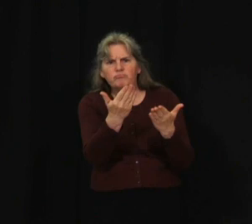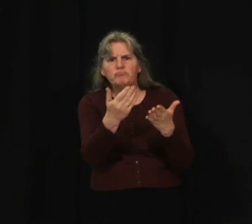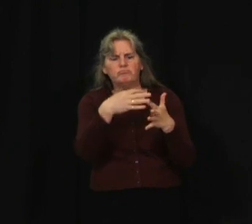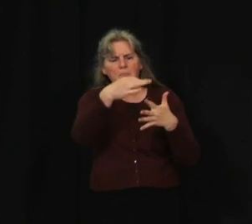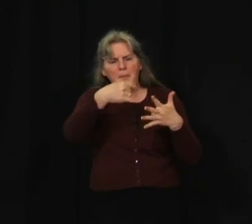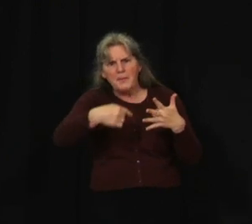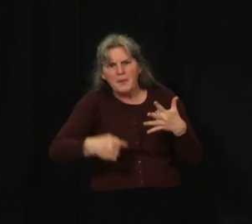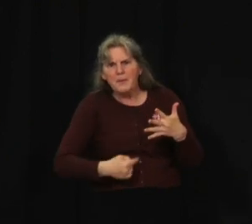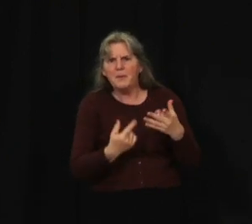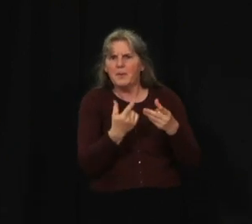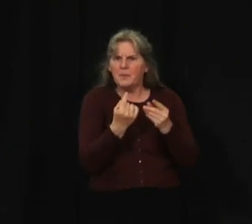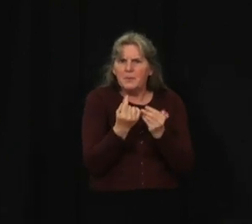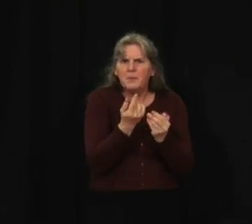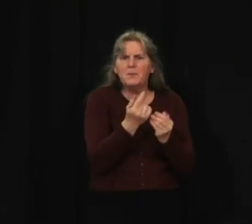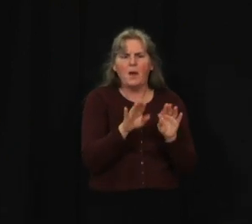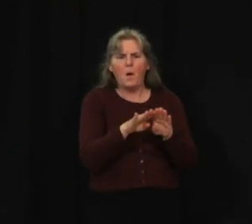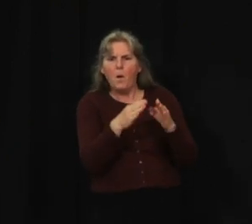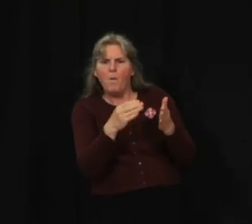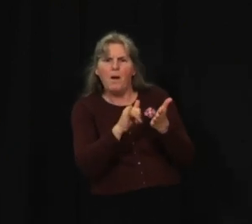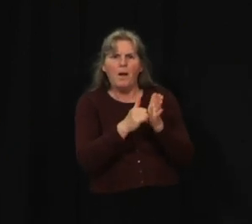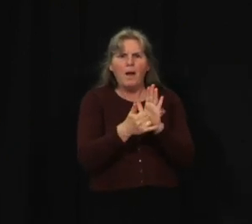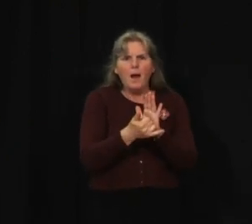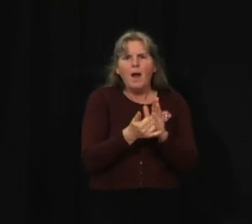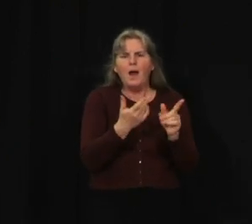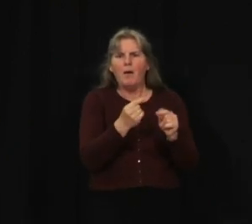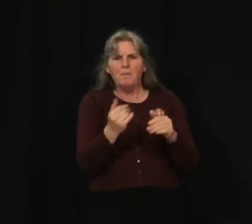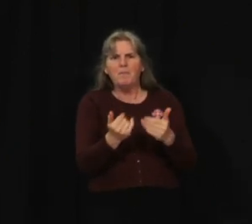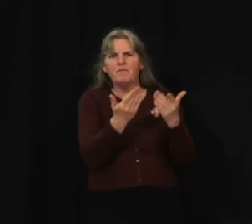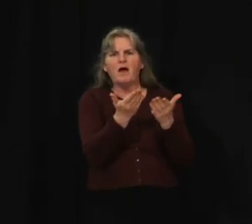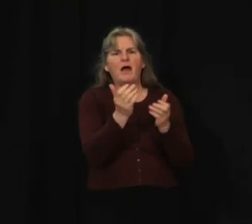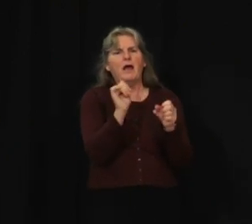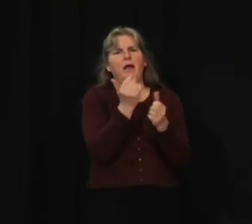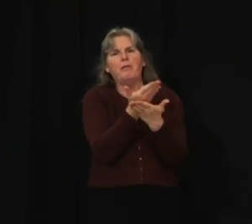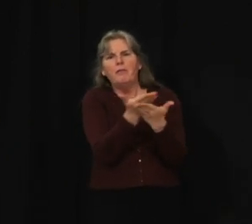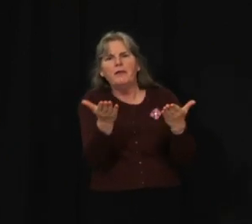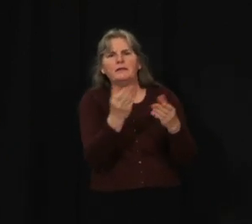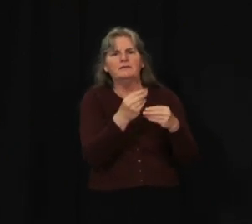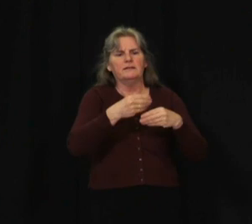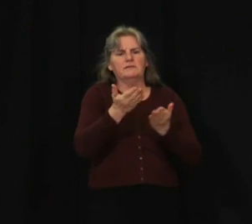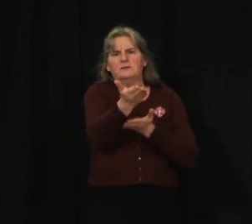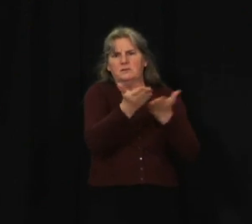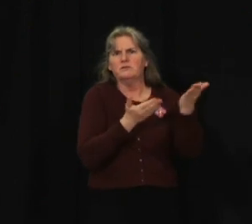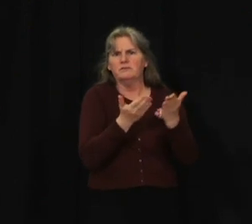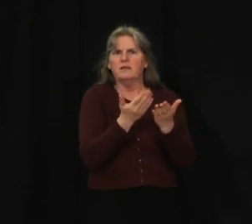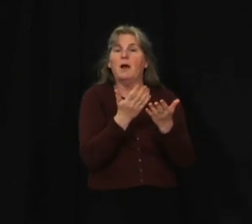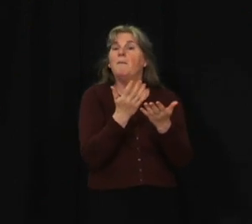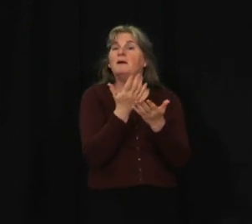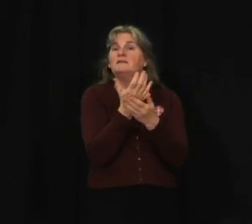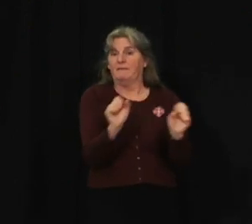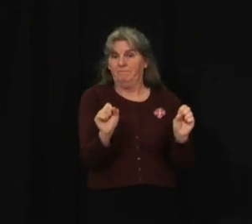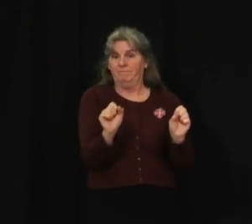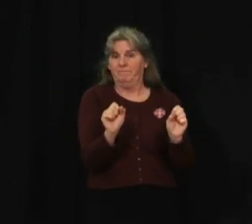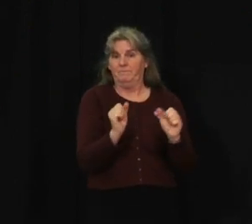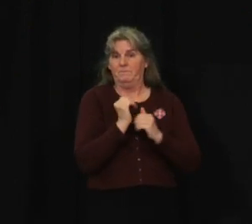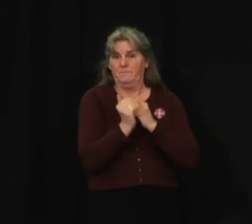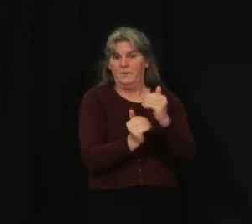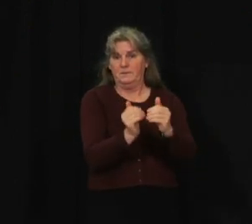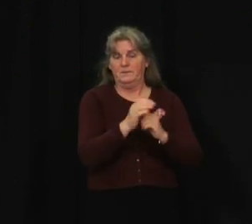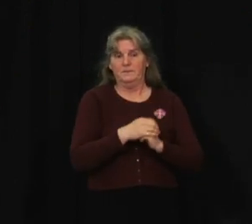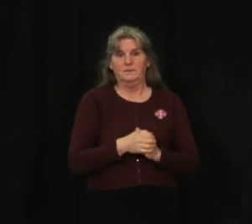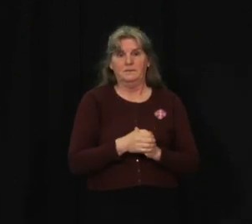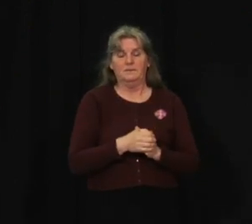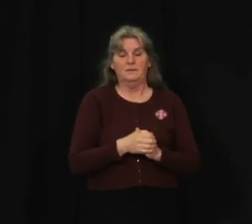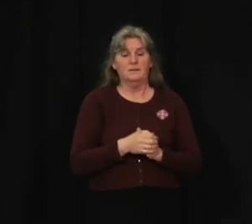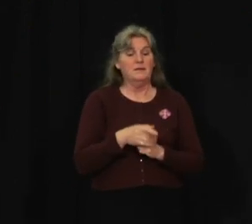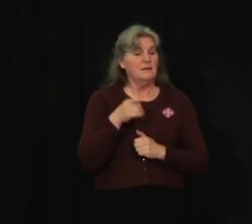earlier restrictions, to reopen, to provide goods and services in a safe way. Today's announcement does not mean we're